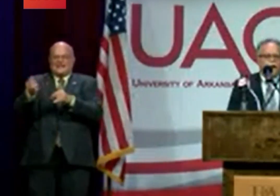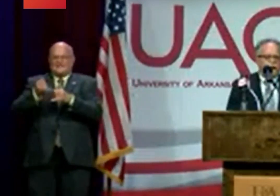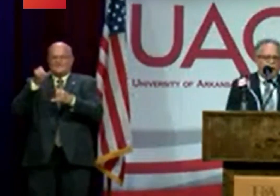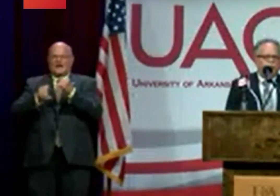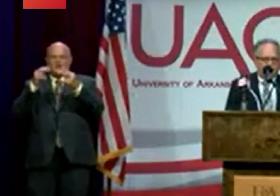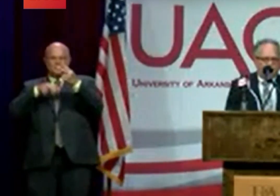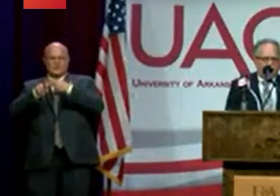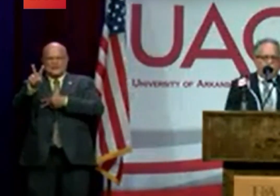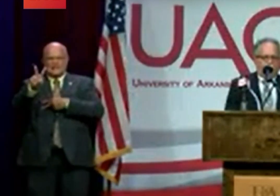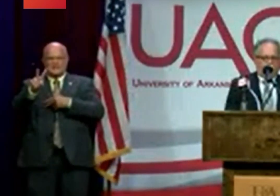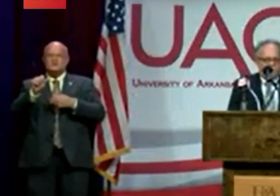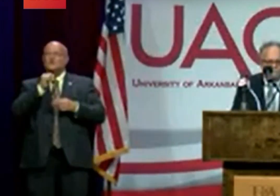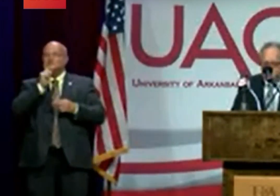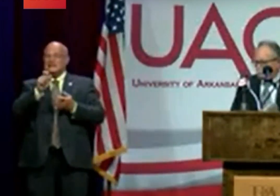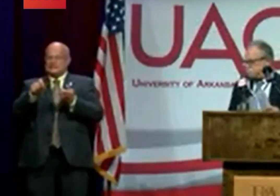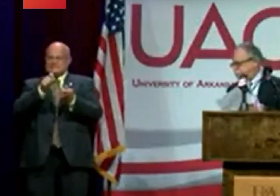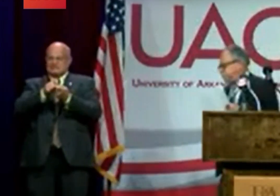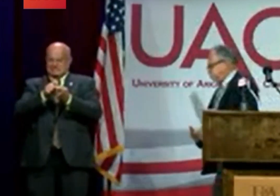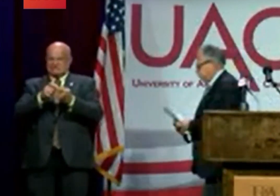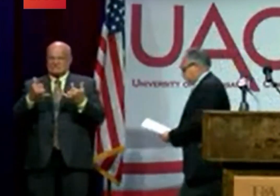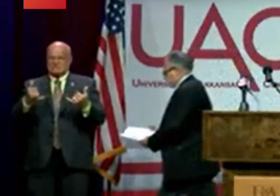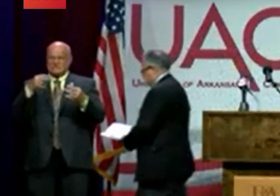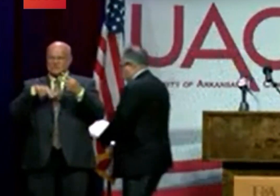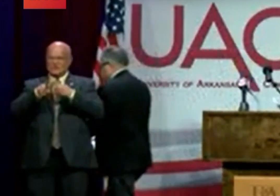it's not an absolute at this point.